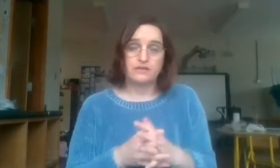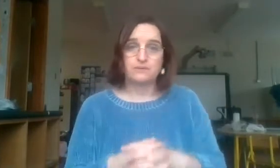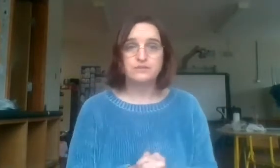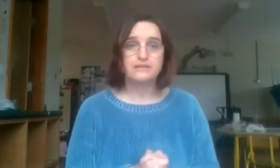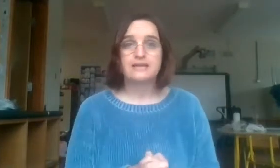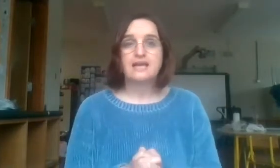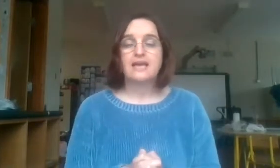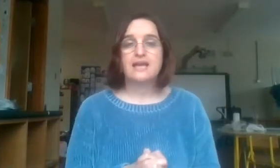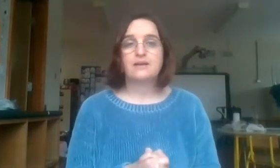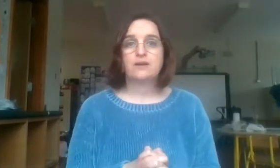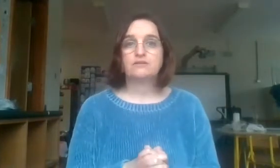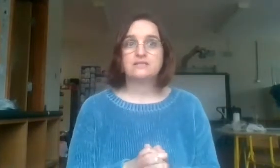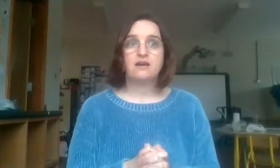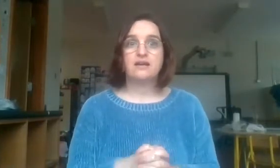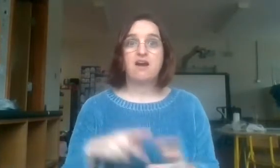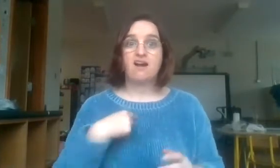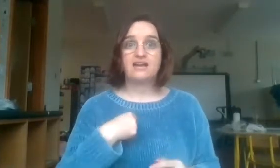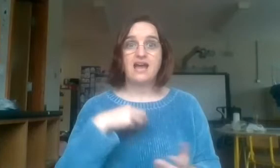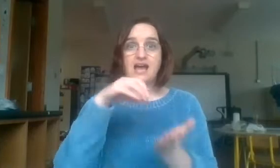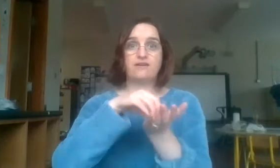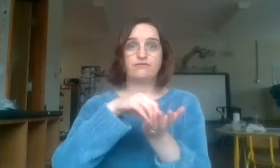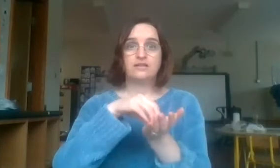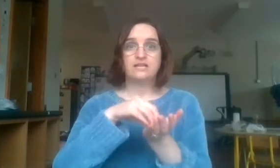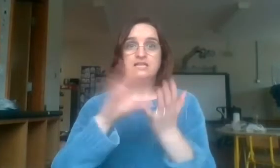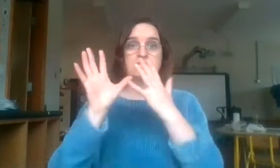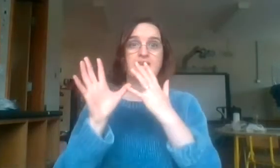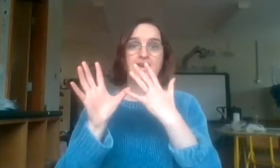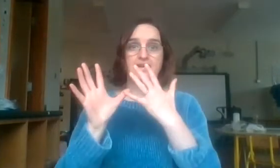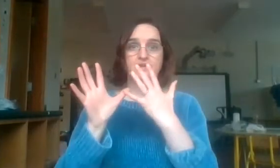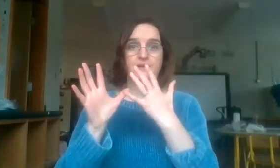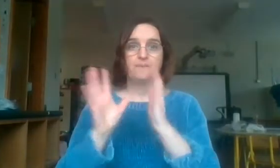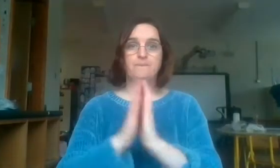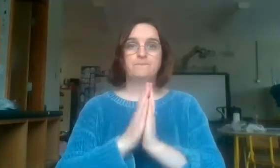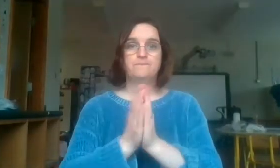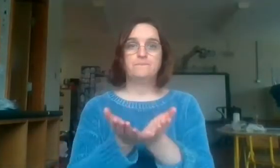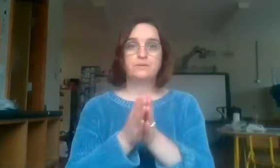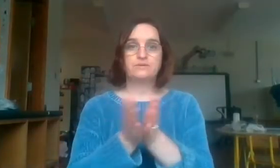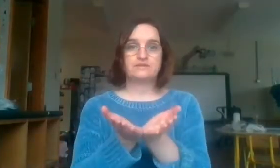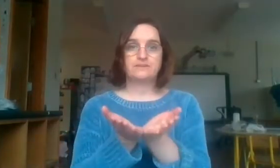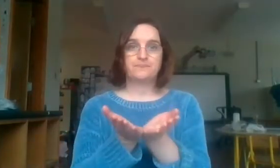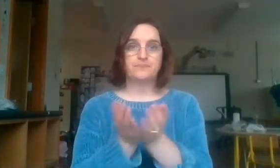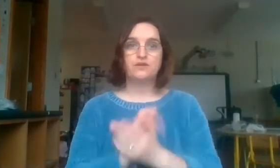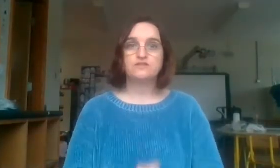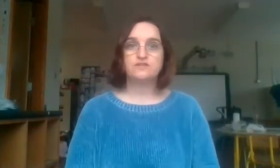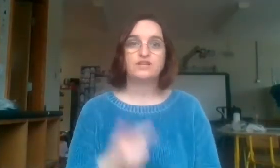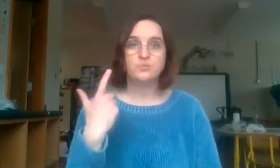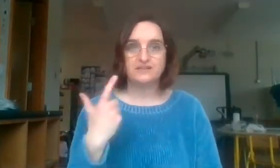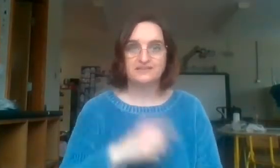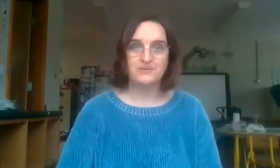about, I could say I have 10 books. I just signed twice,